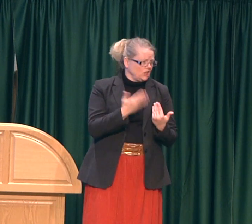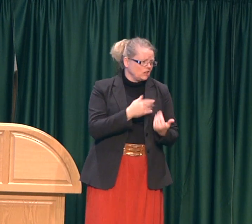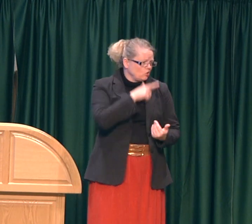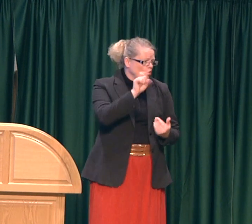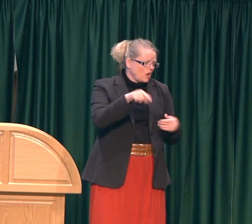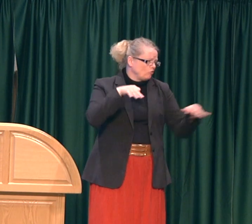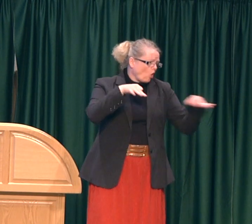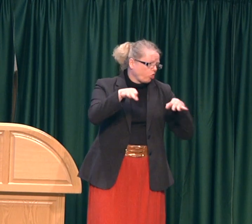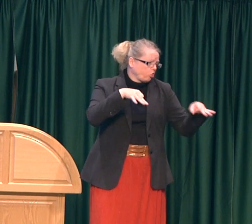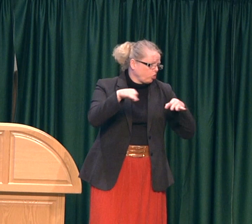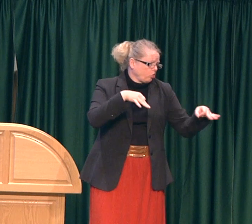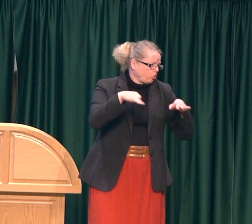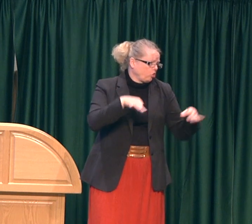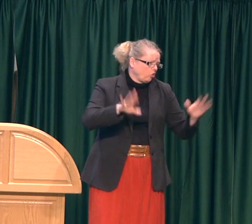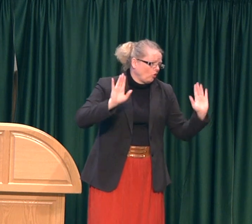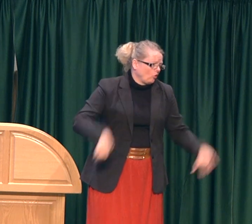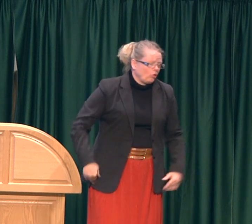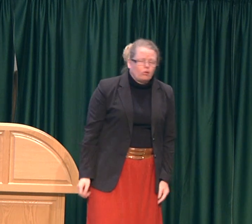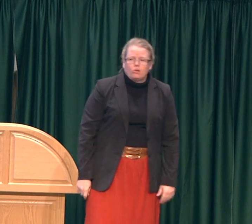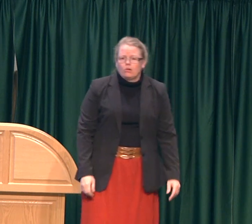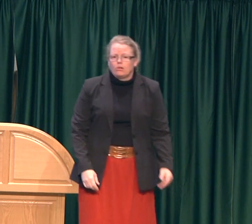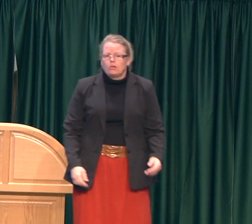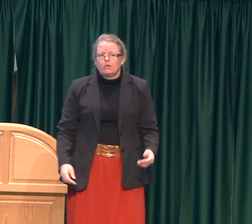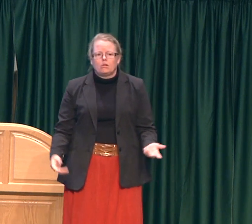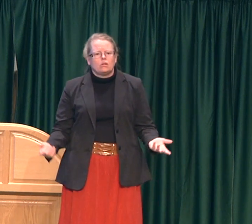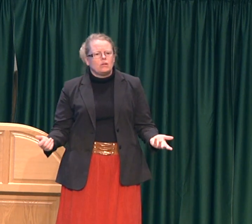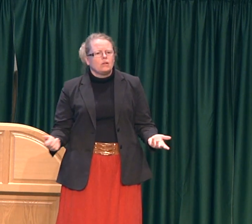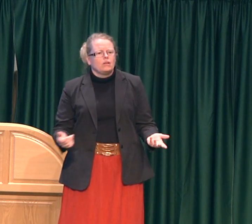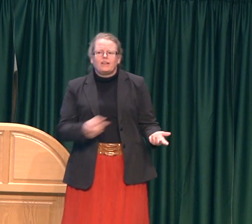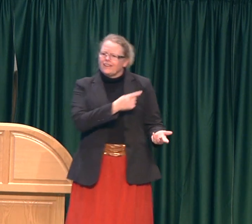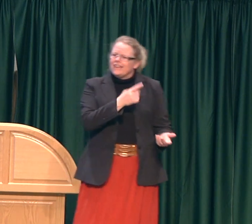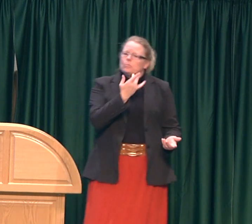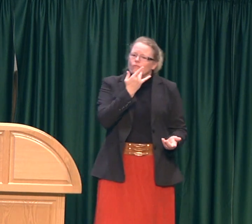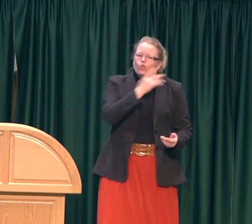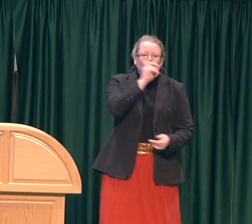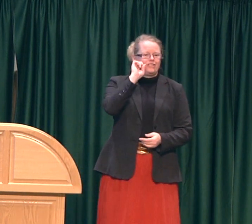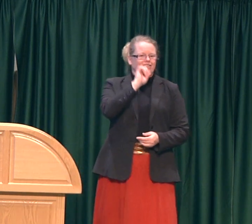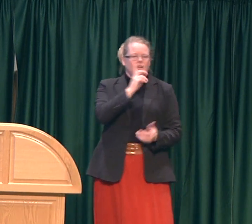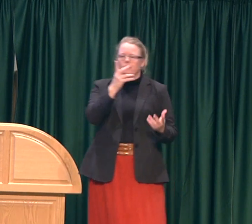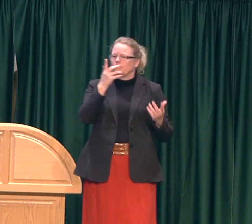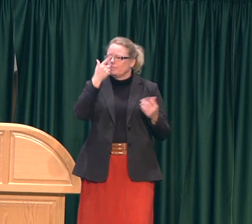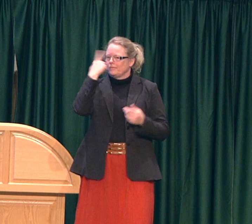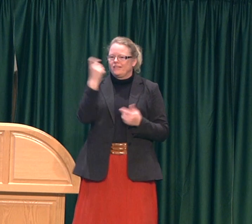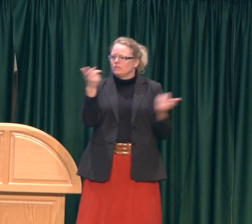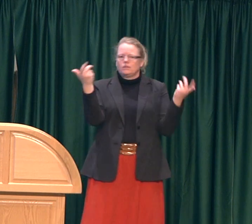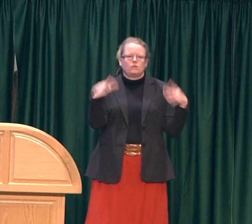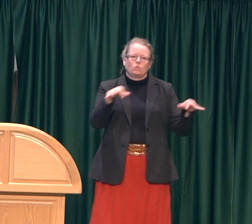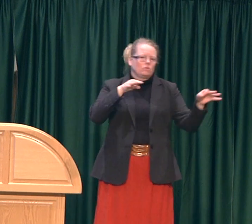I like the deaf patient, it's easy, we don't have to explain too much. So he preferred working